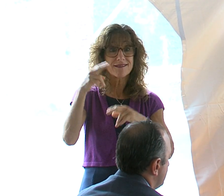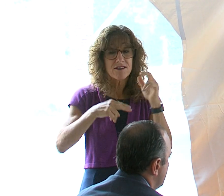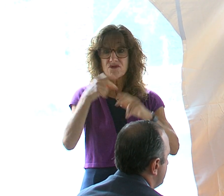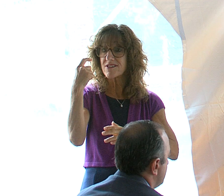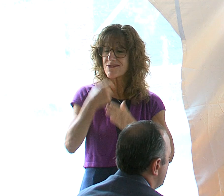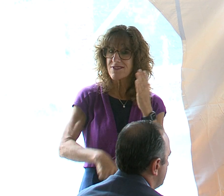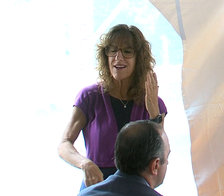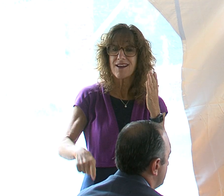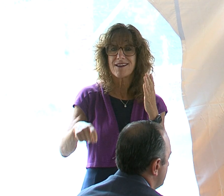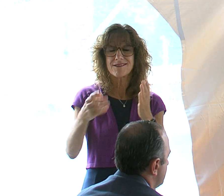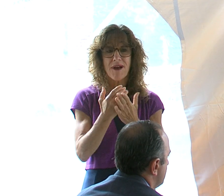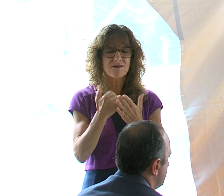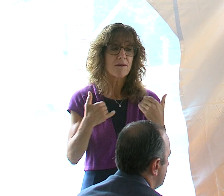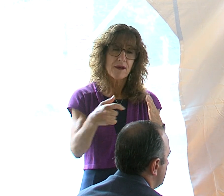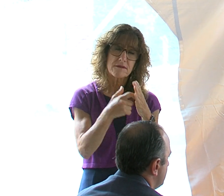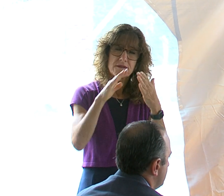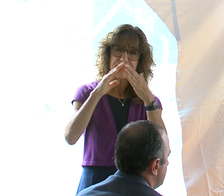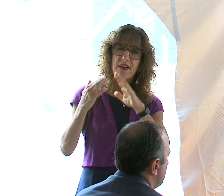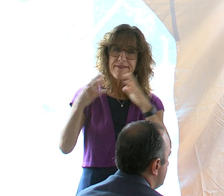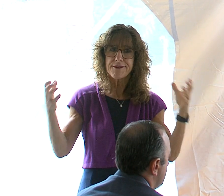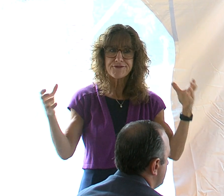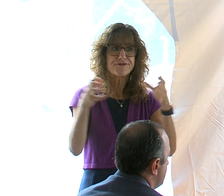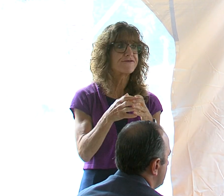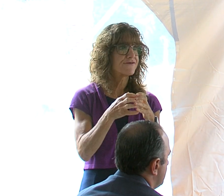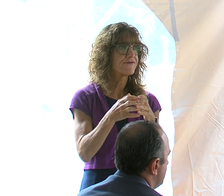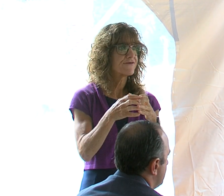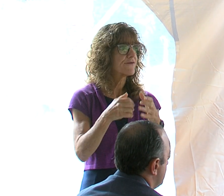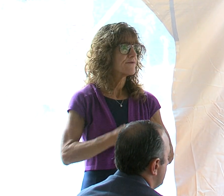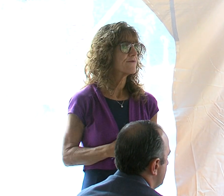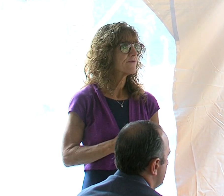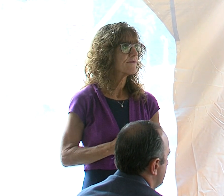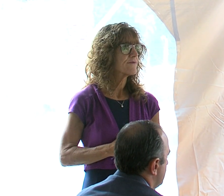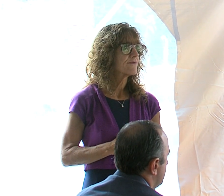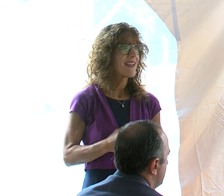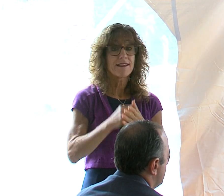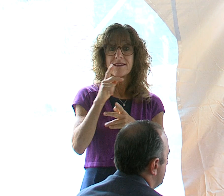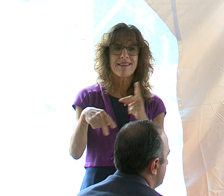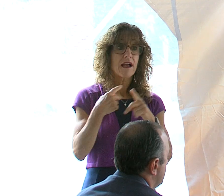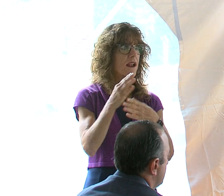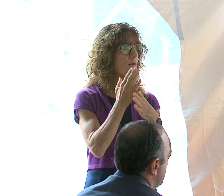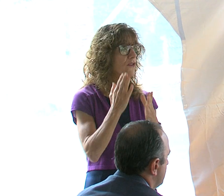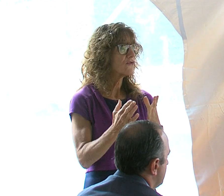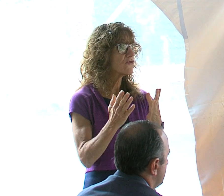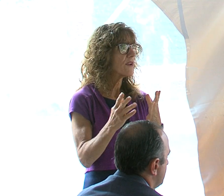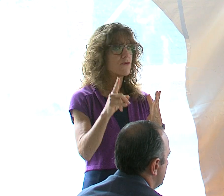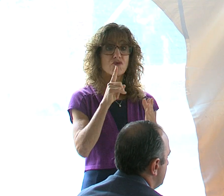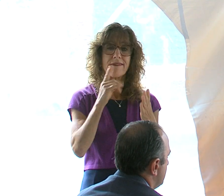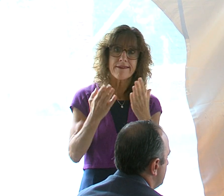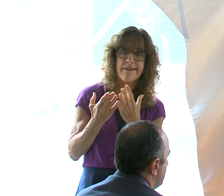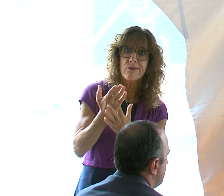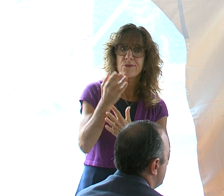But it really does take a village. And so, you know, it takes that type of partnership to kind of get through